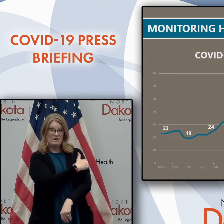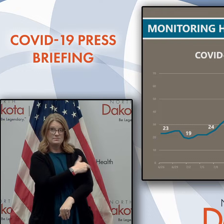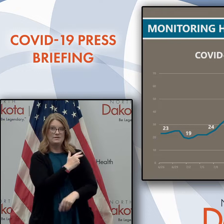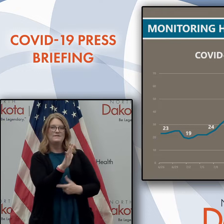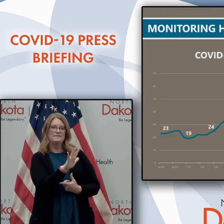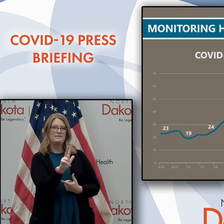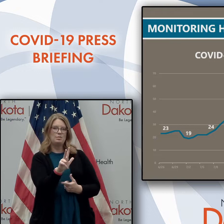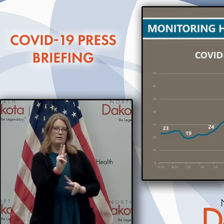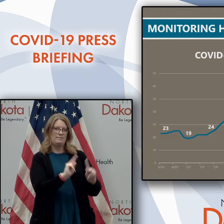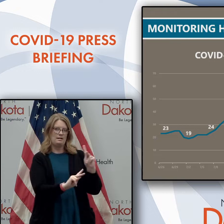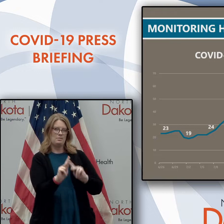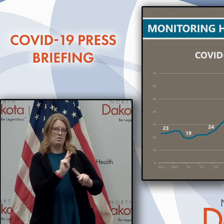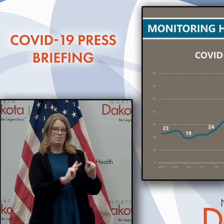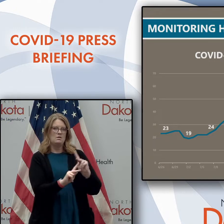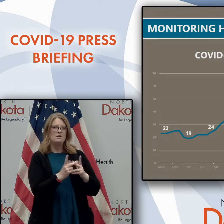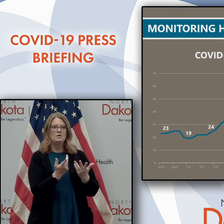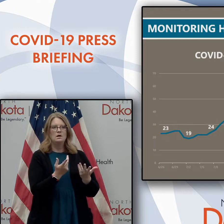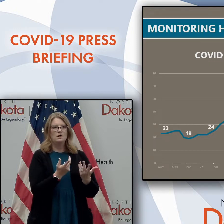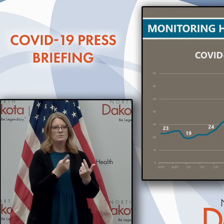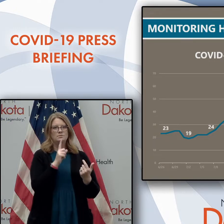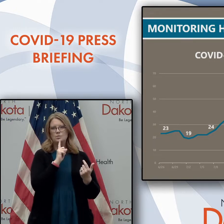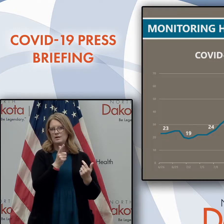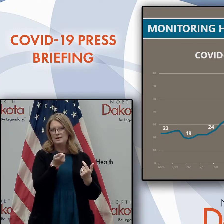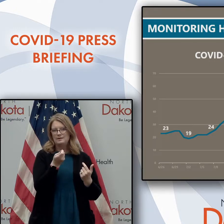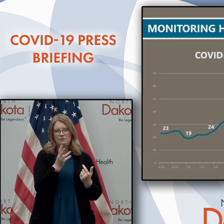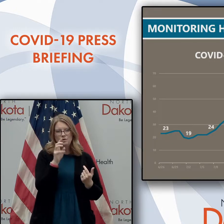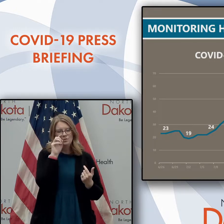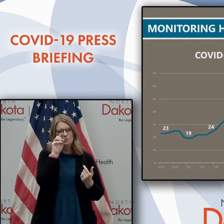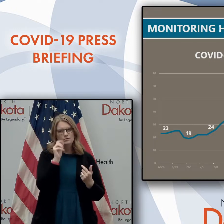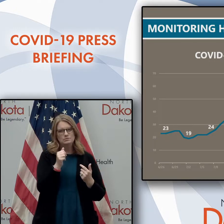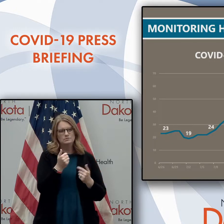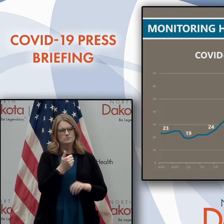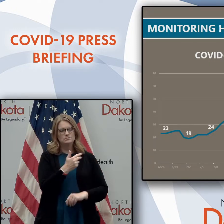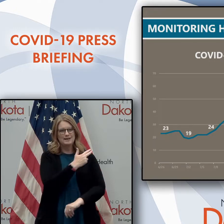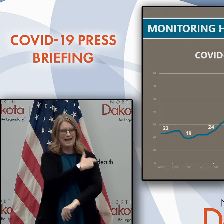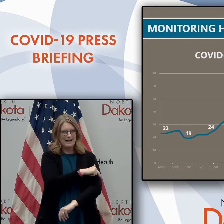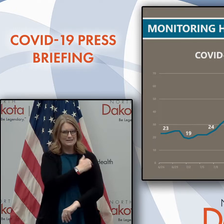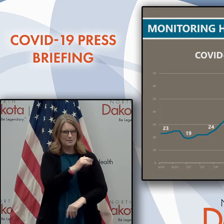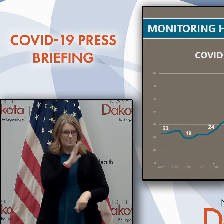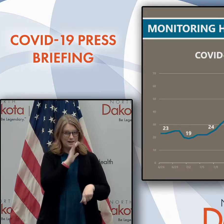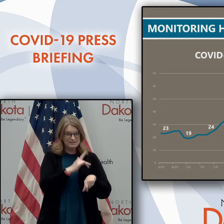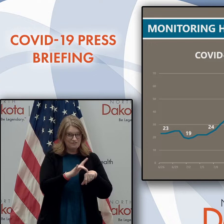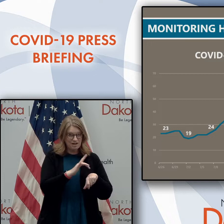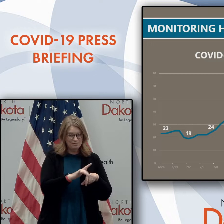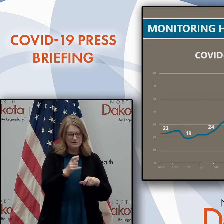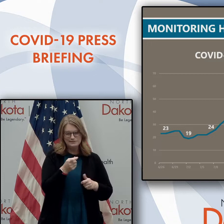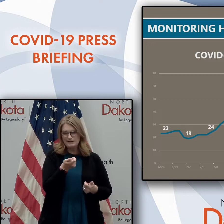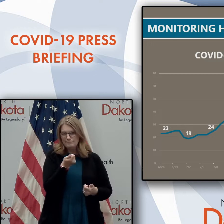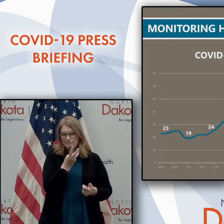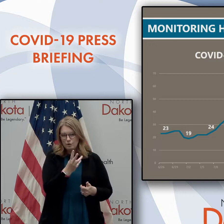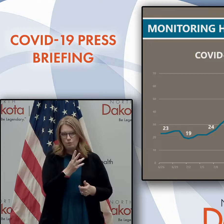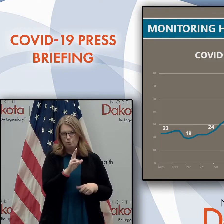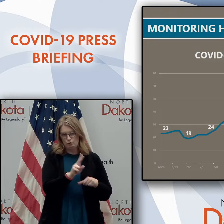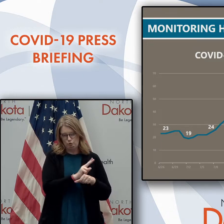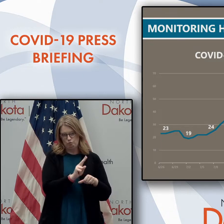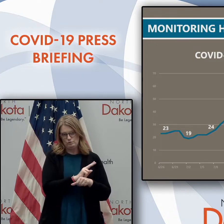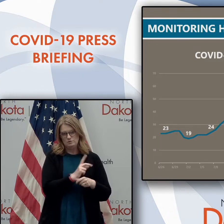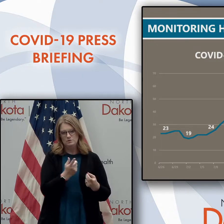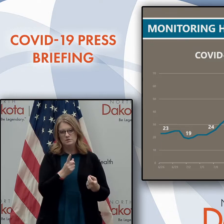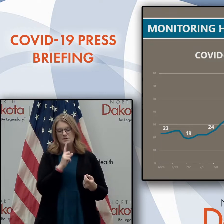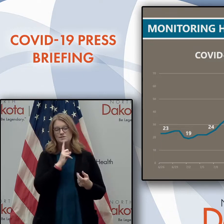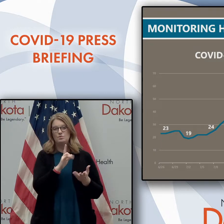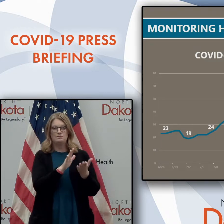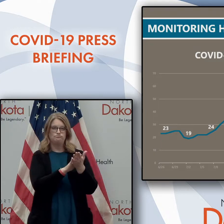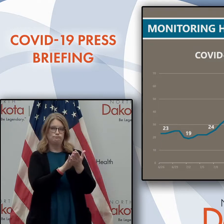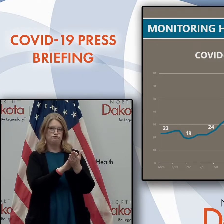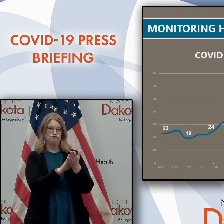that represents very few of the hospital beds available in the state. And so again, kudos and credit